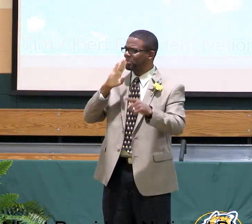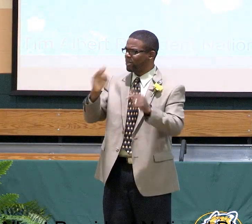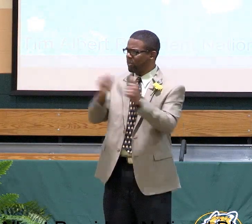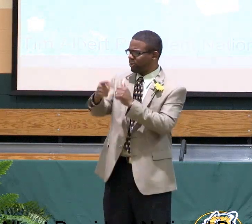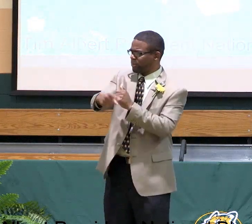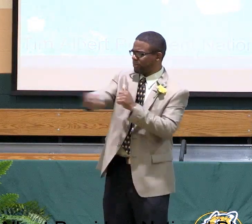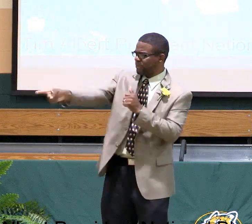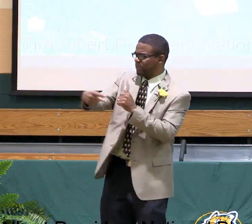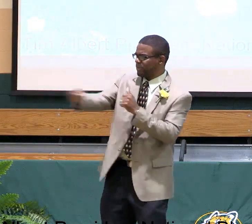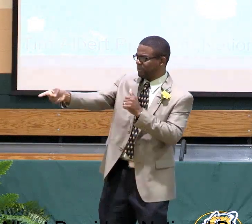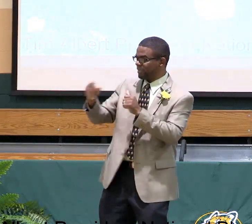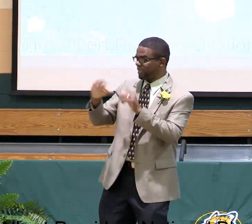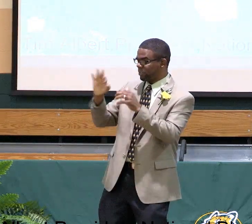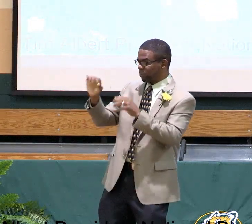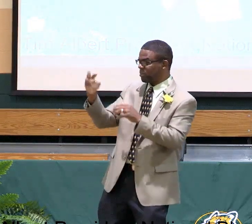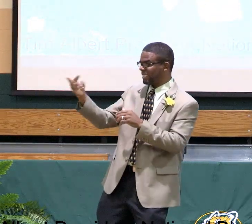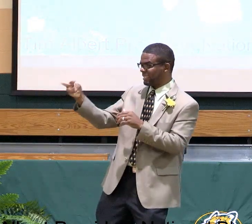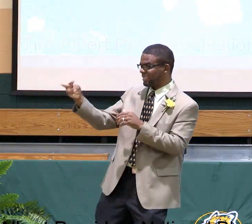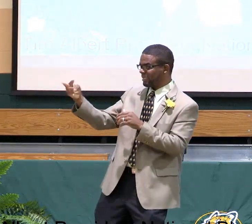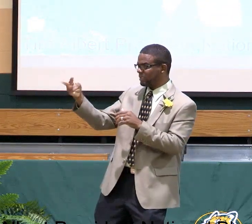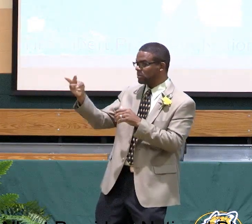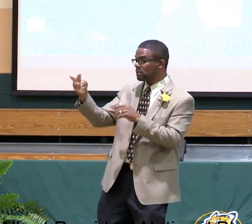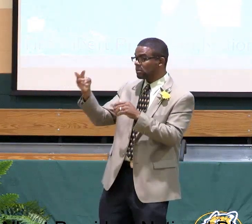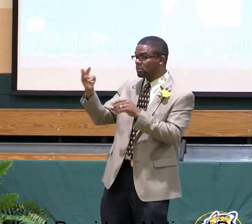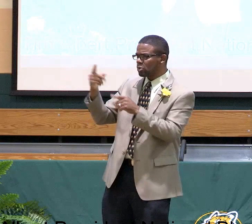honored to be here with you guys today.